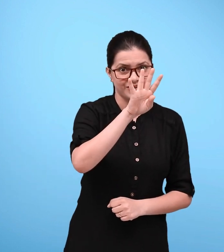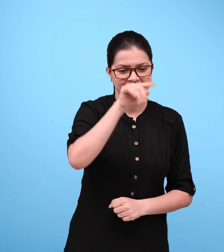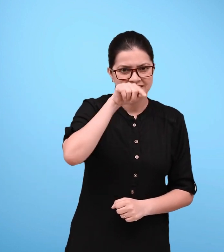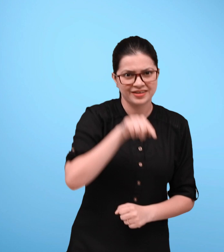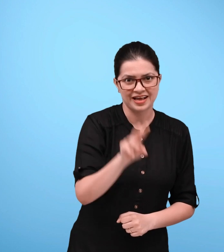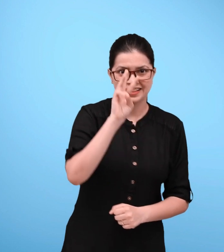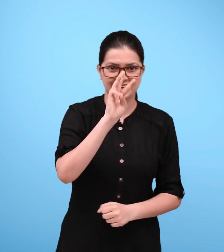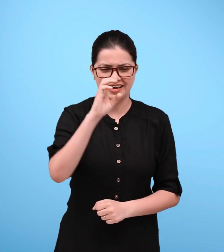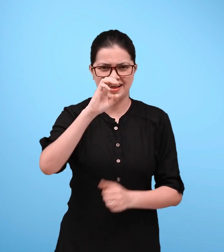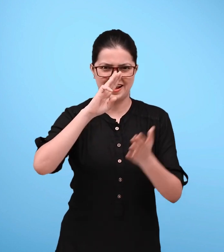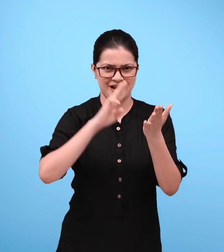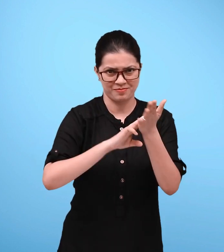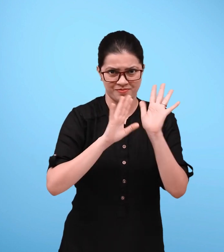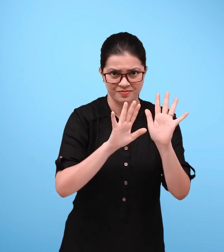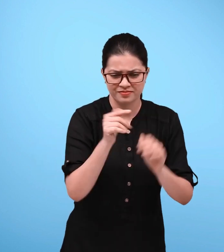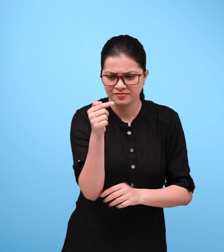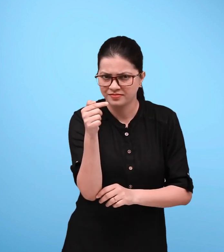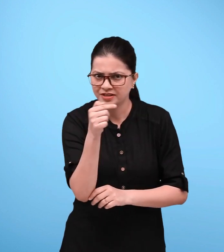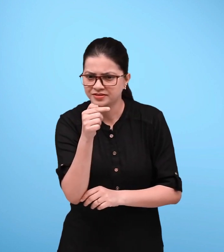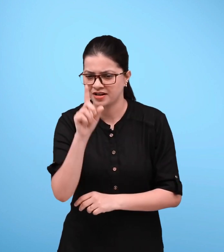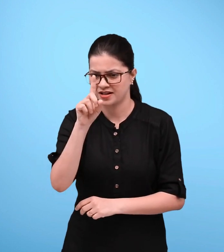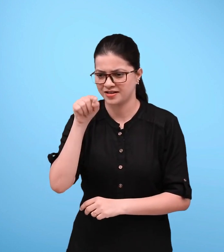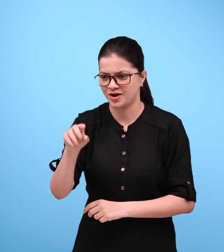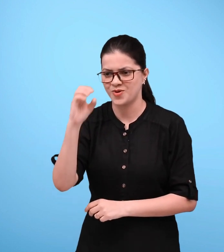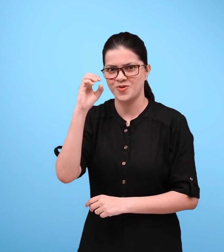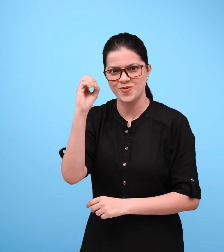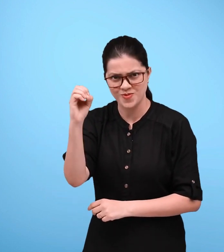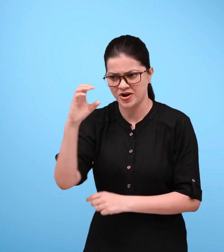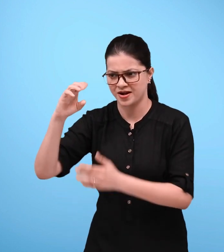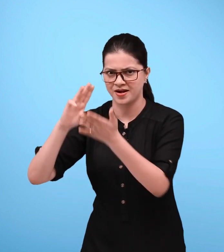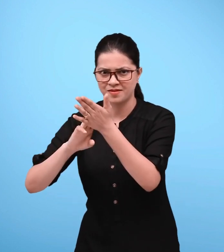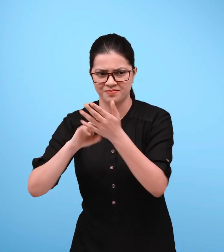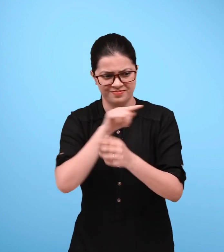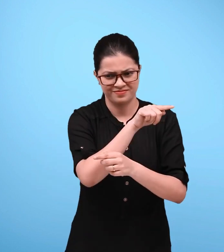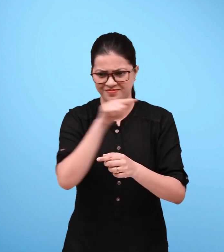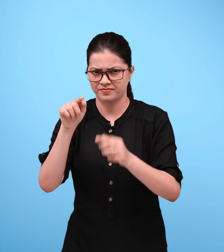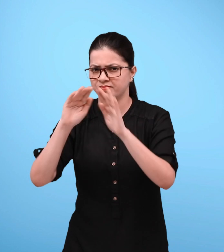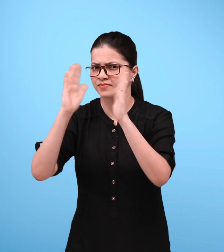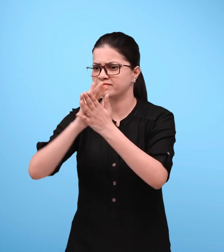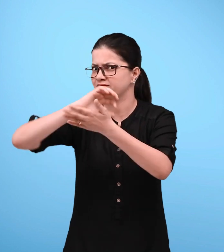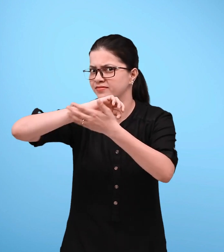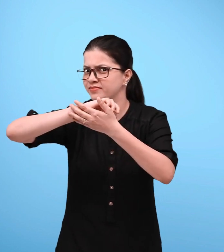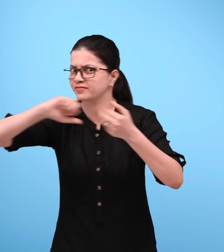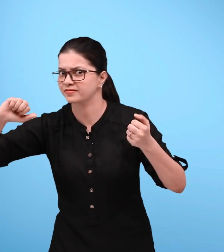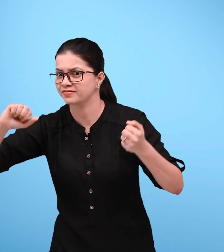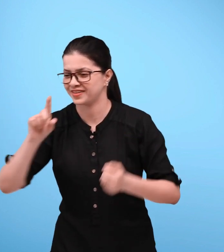14.3 minus 1.0 cm is equal to 13.3 cm.